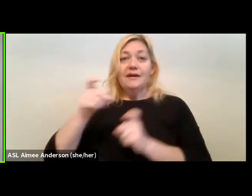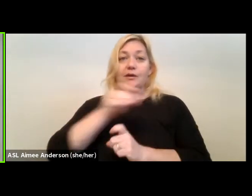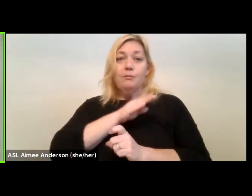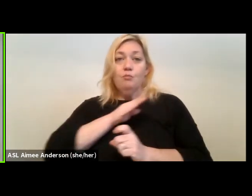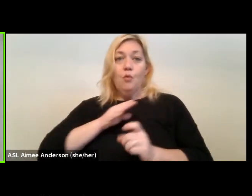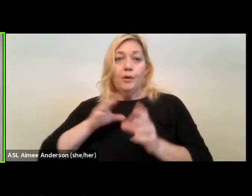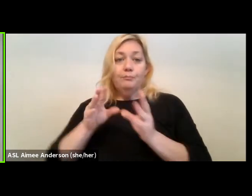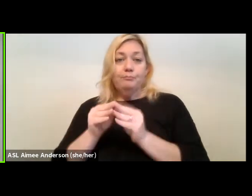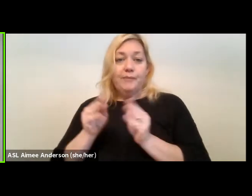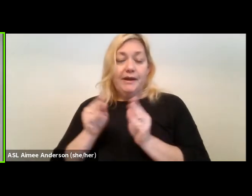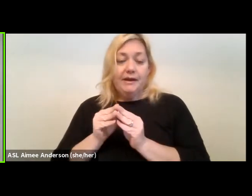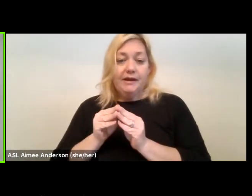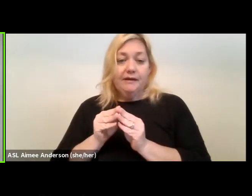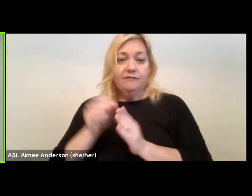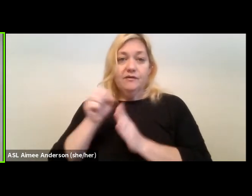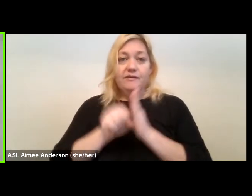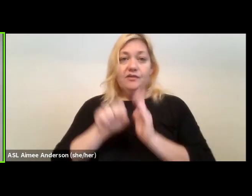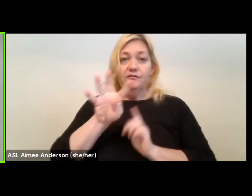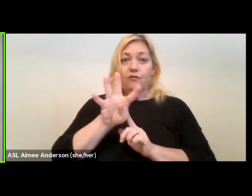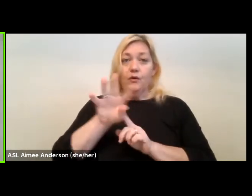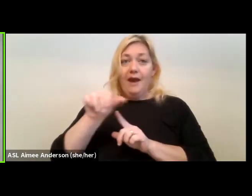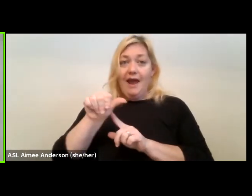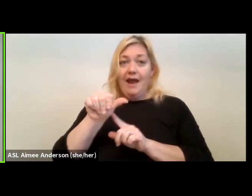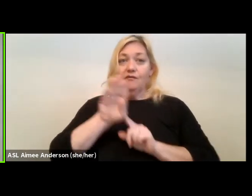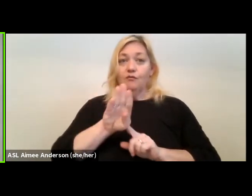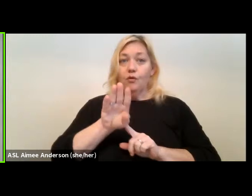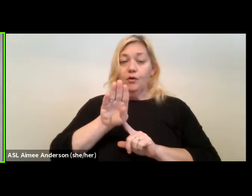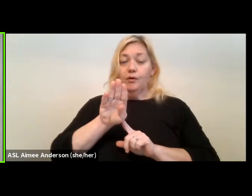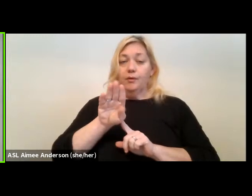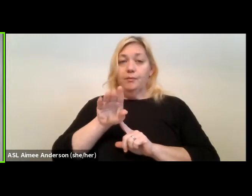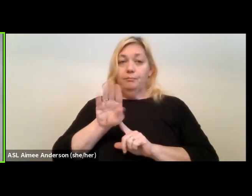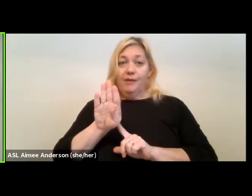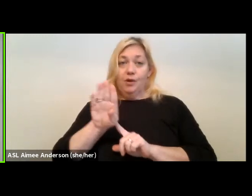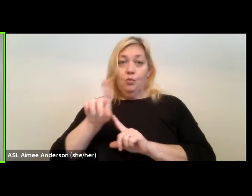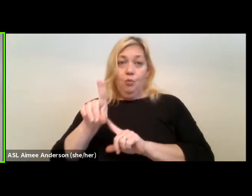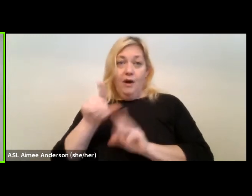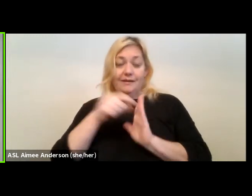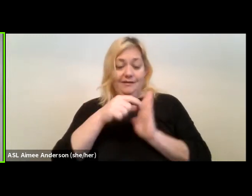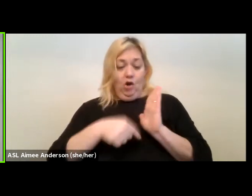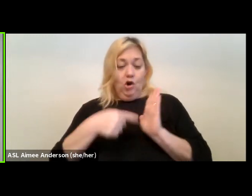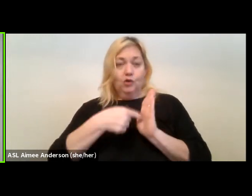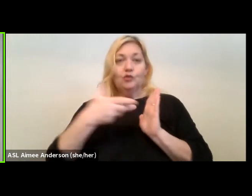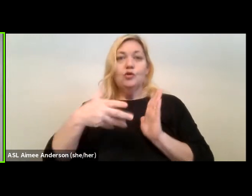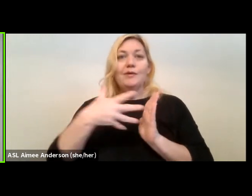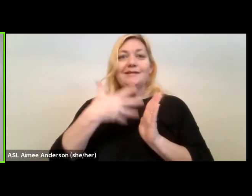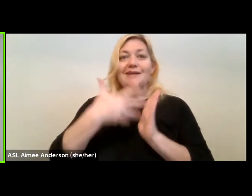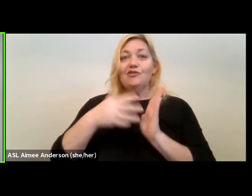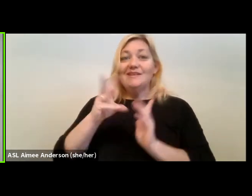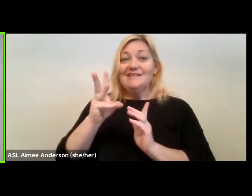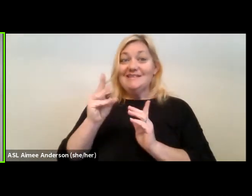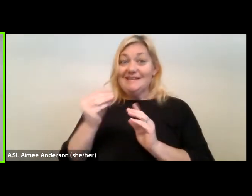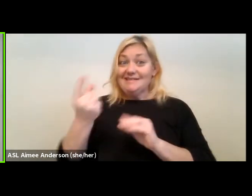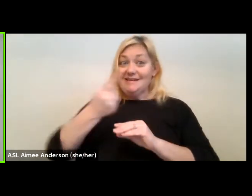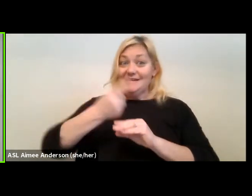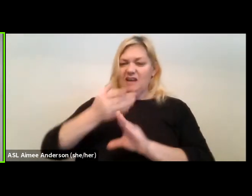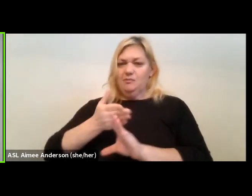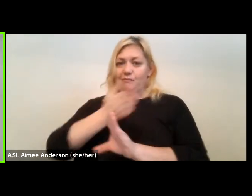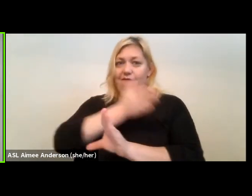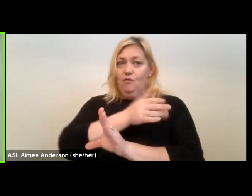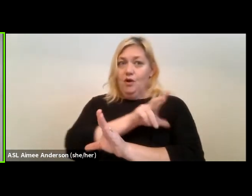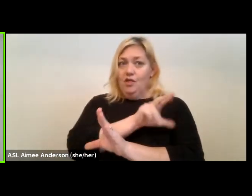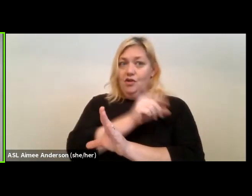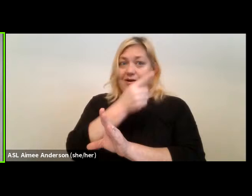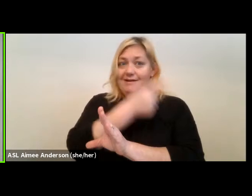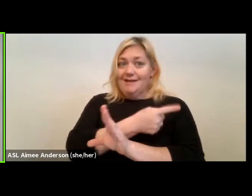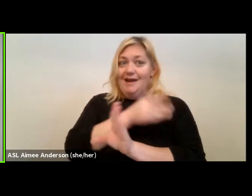called pursuant to Section 4A or Section 4B1 of this article is already scheduled within 60 days before 30 days after the time